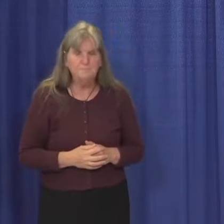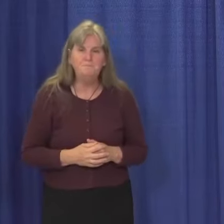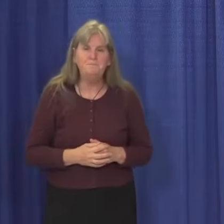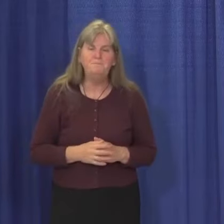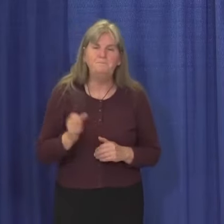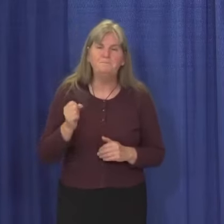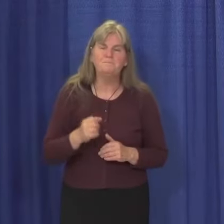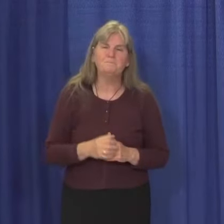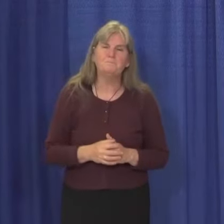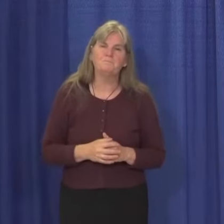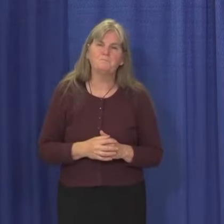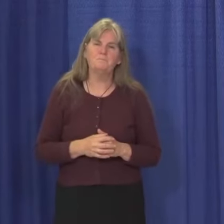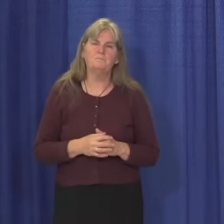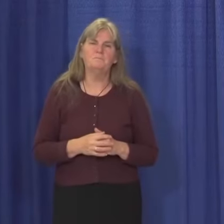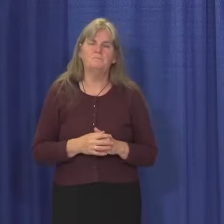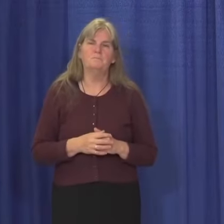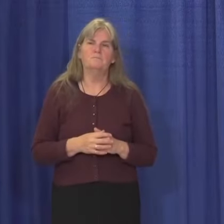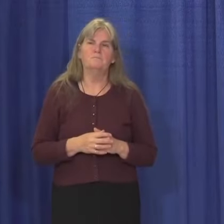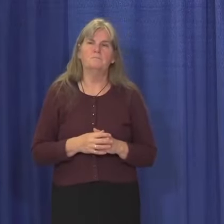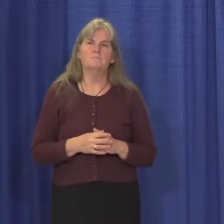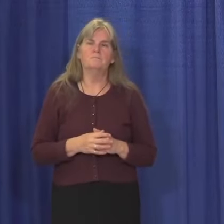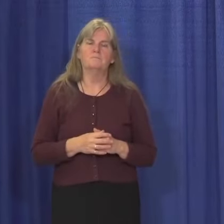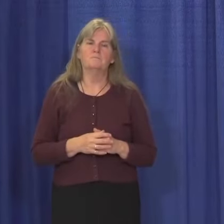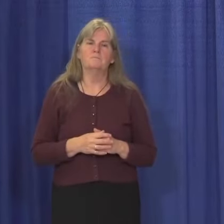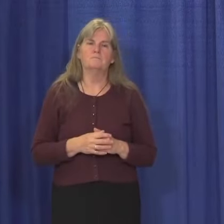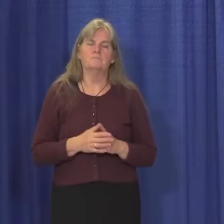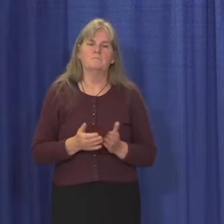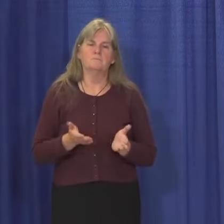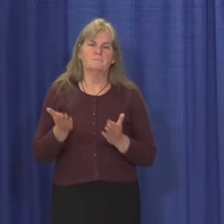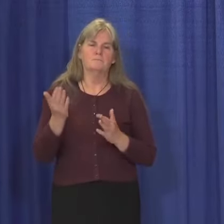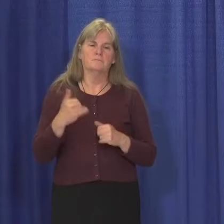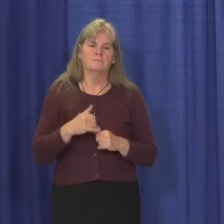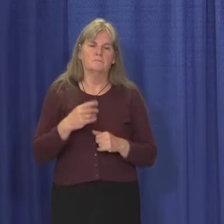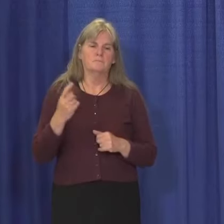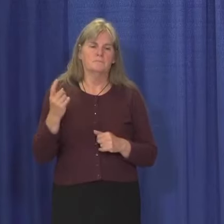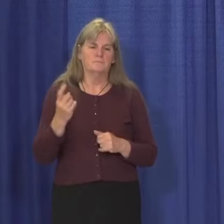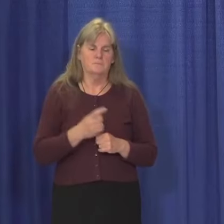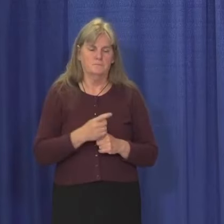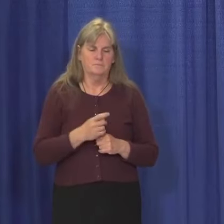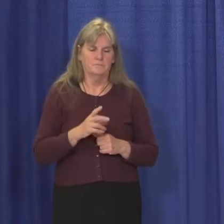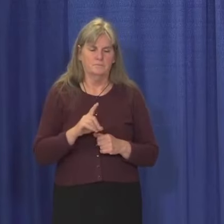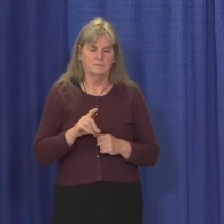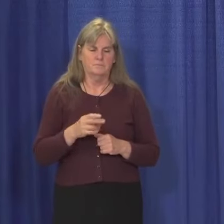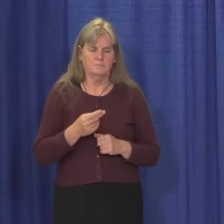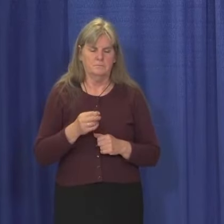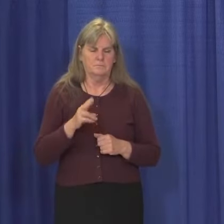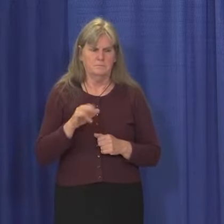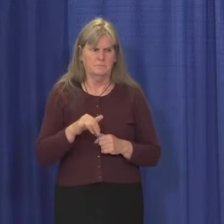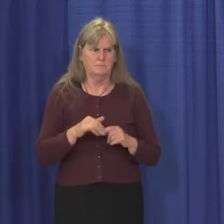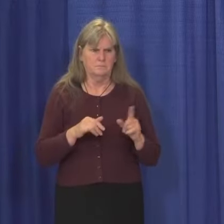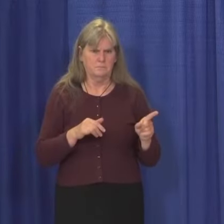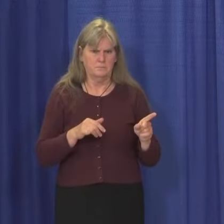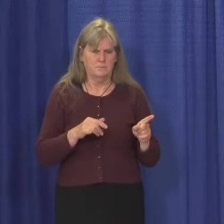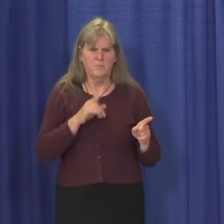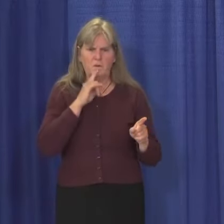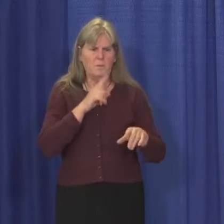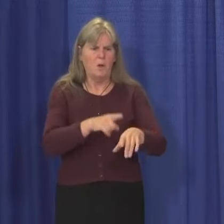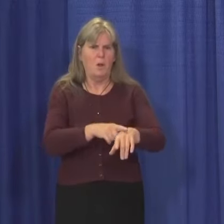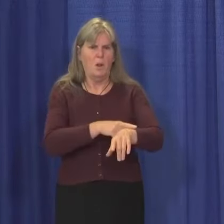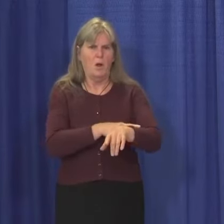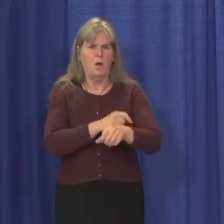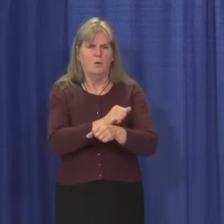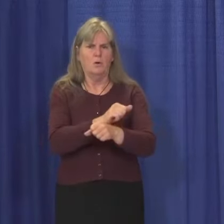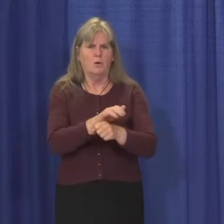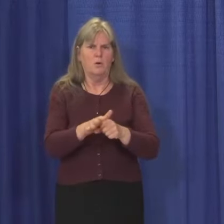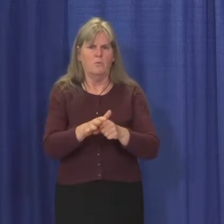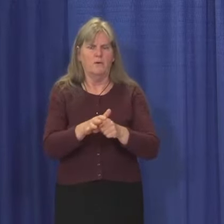do, and this one is best answered by Hanley also. I know that you touched on long COVID earlier in